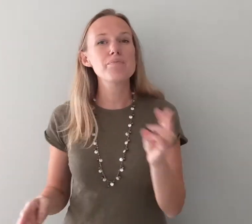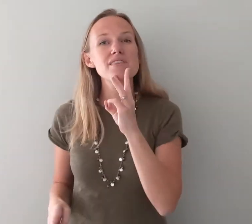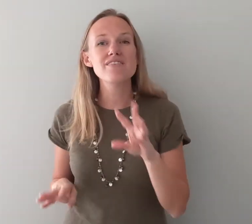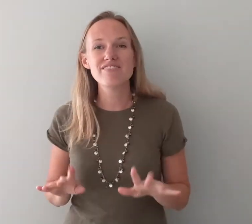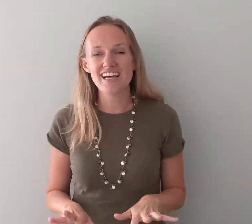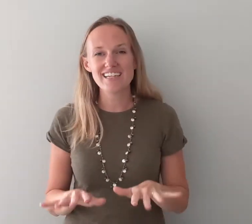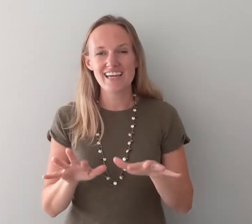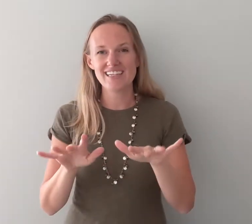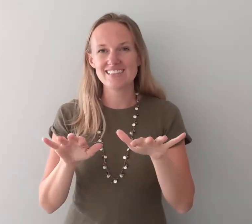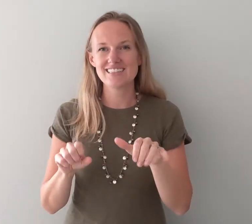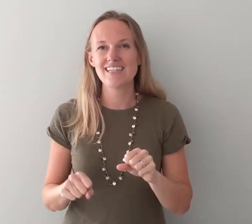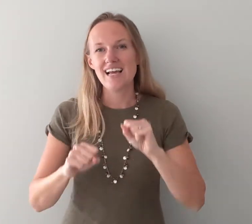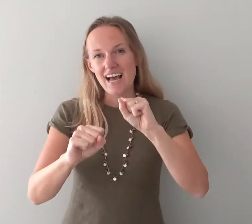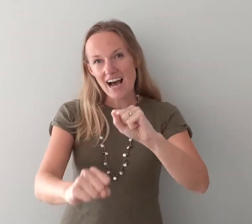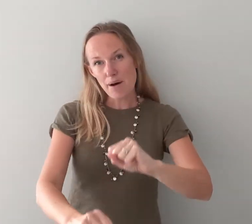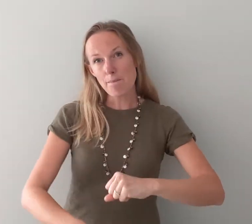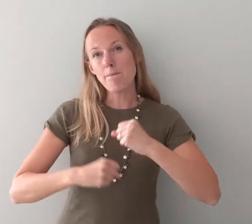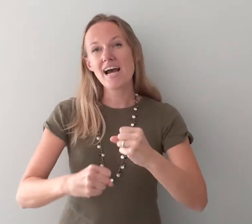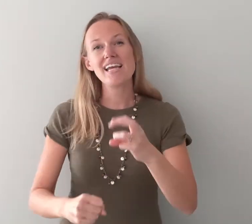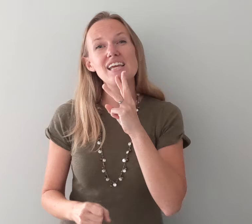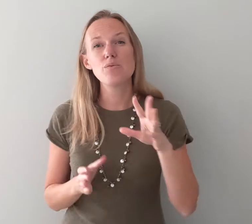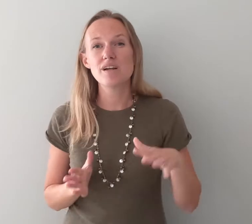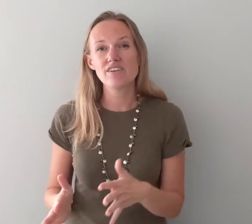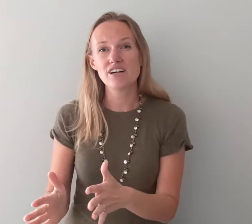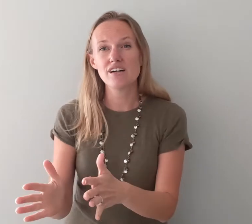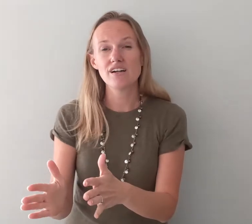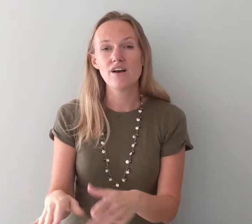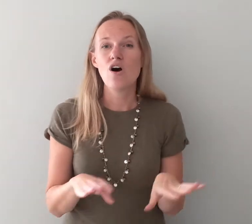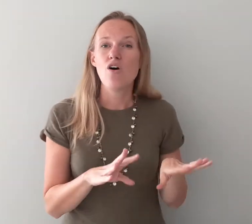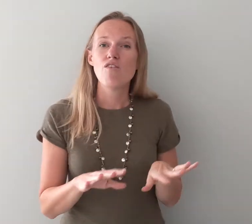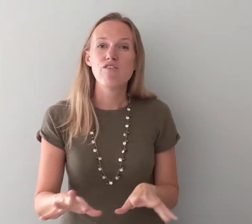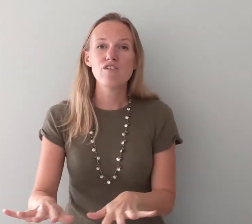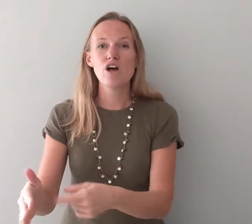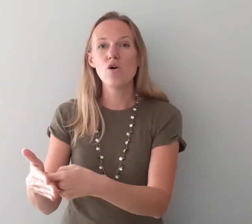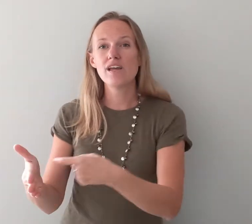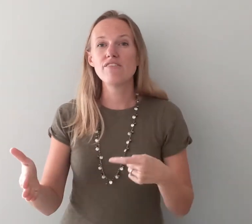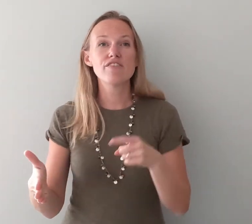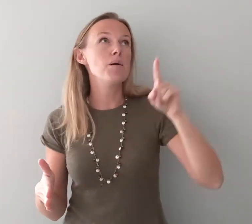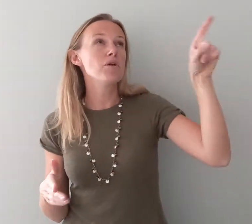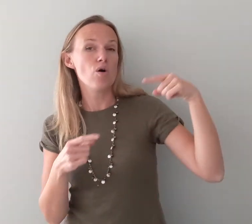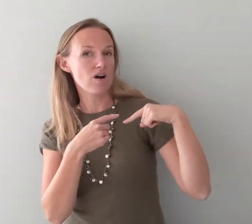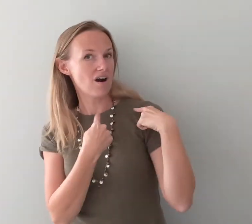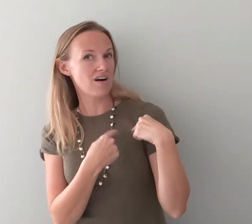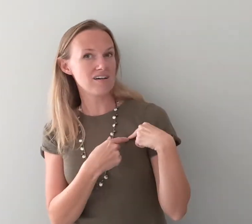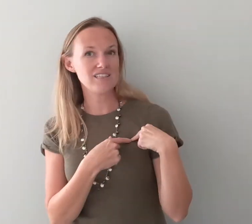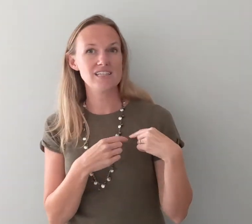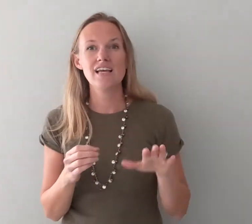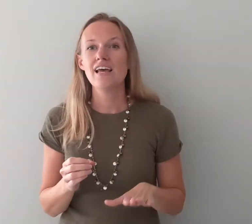the floodgates. A mighty river flowing from your heart